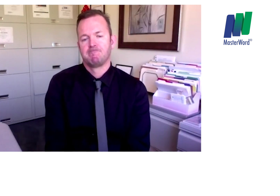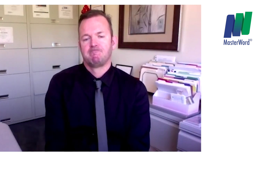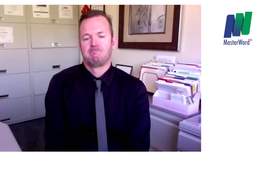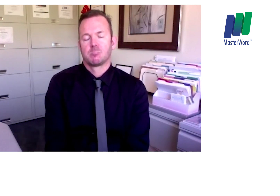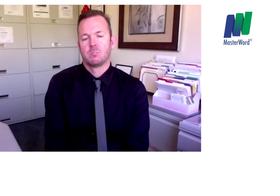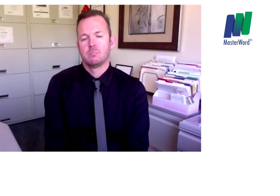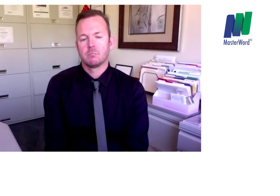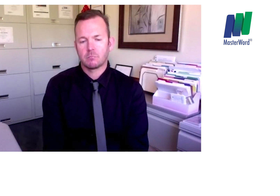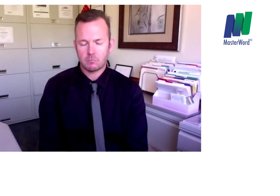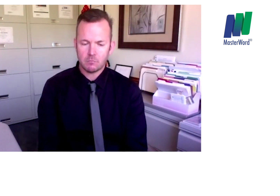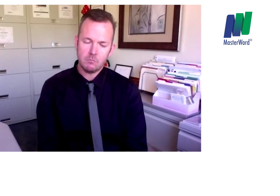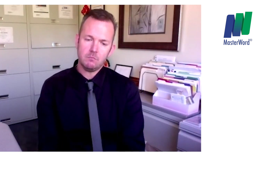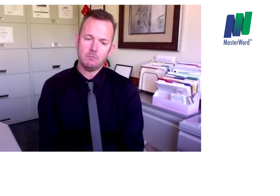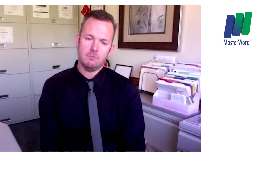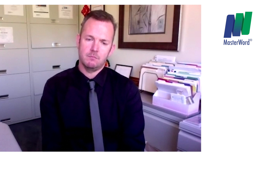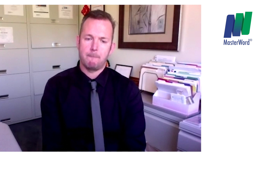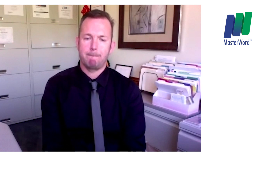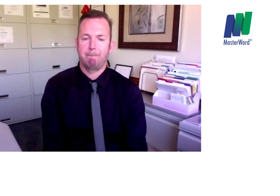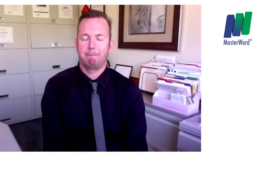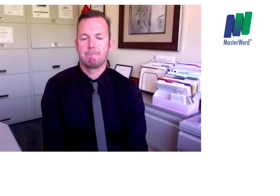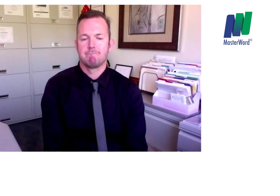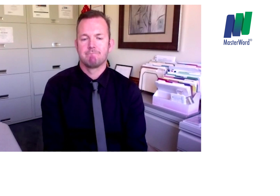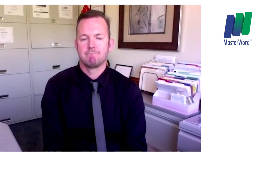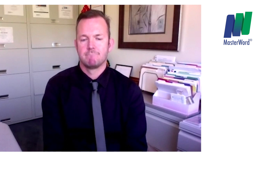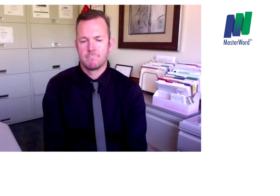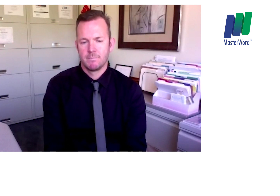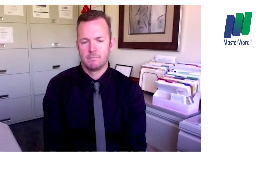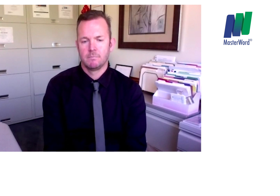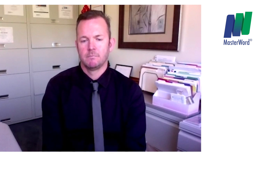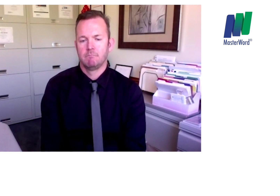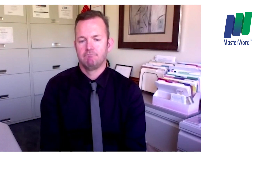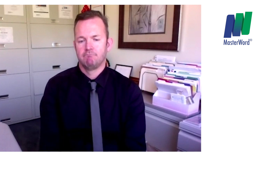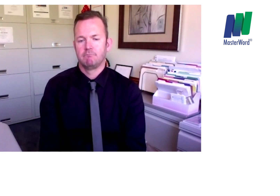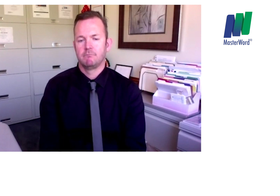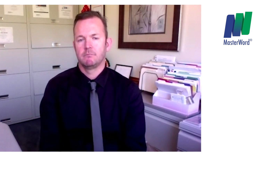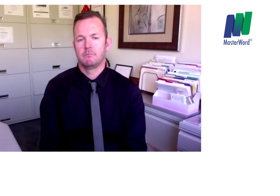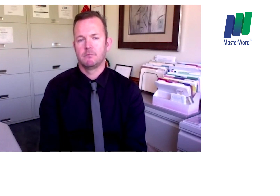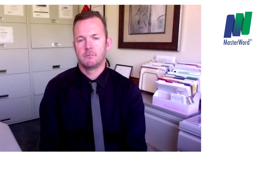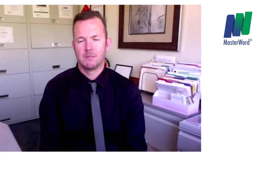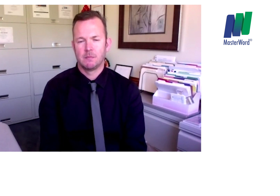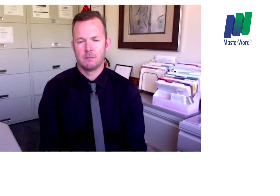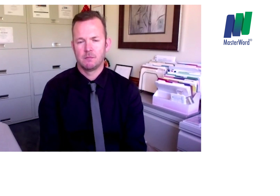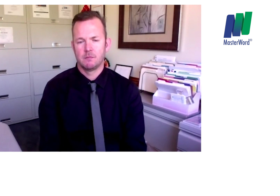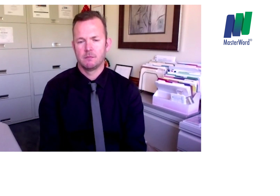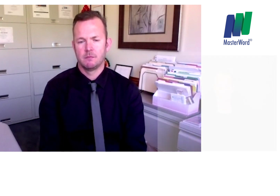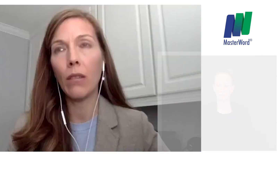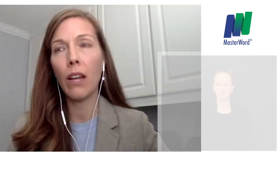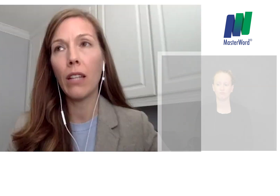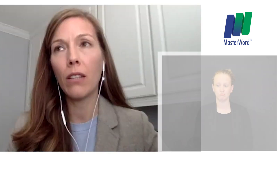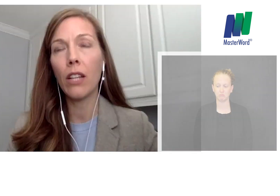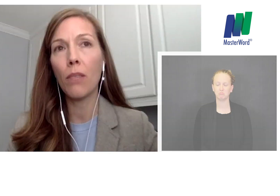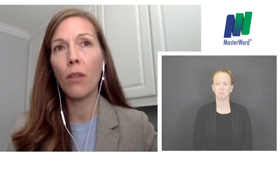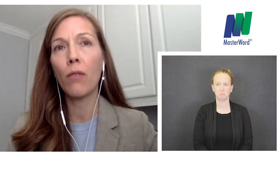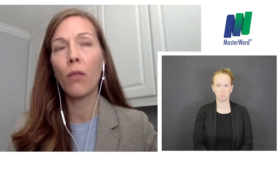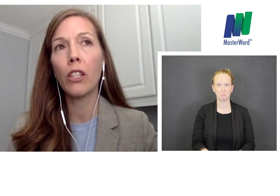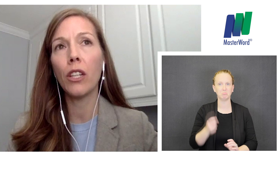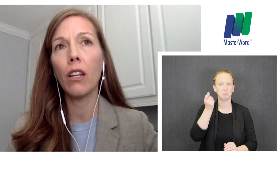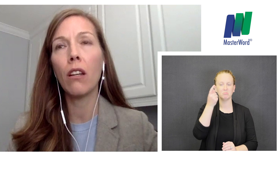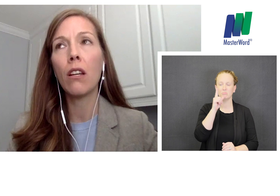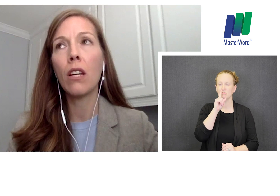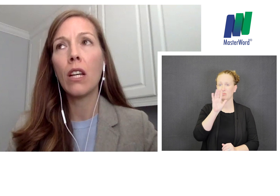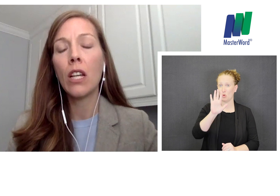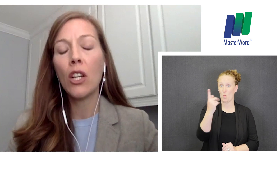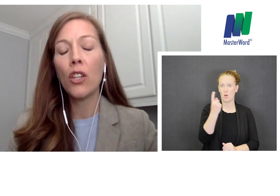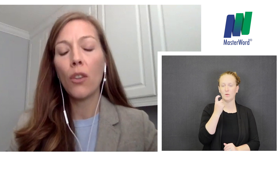question would more pertain to what can we do for ourselves in order to increase our own safe space? Absolutely. It's such a beautiful